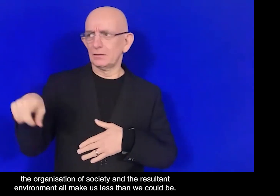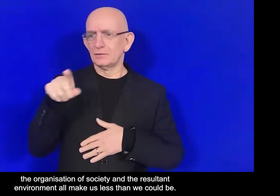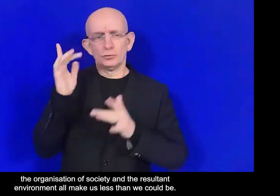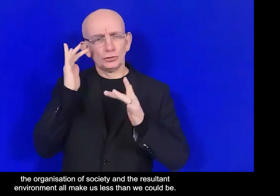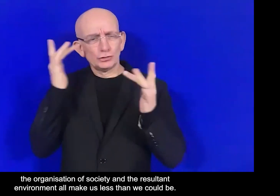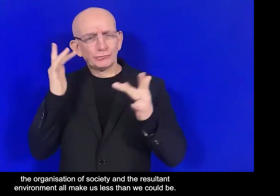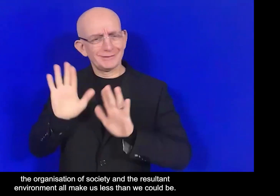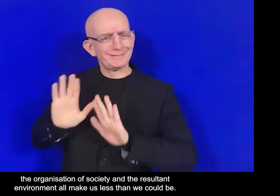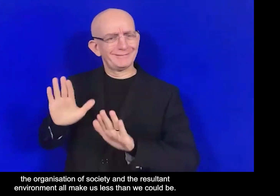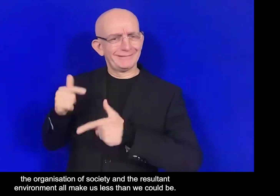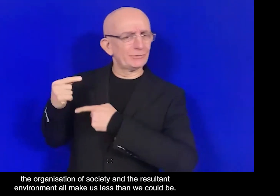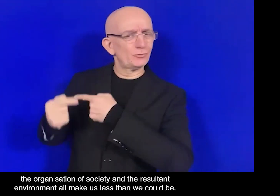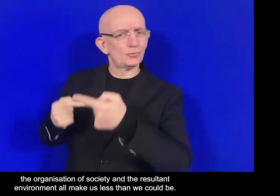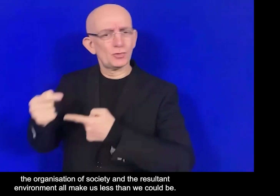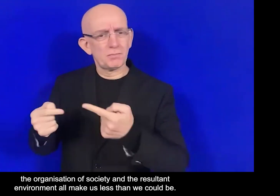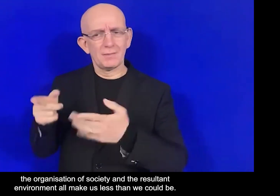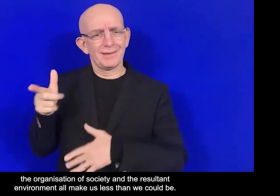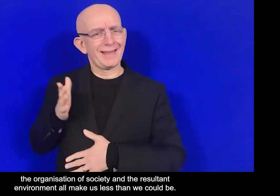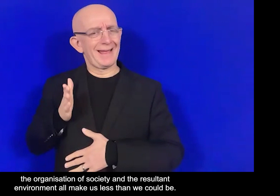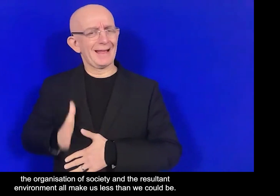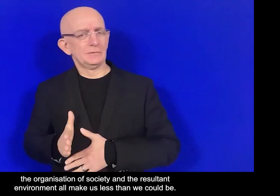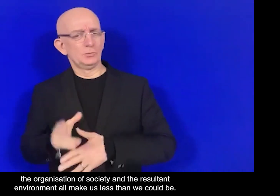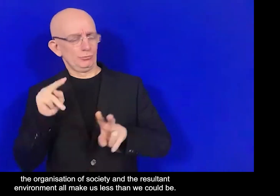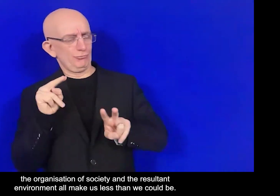organization of society, and